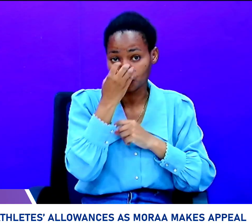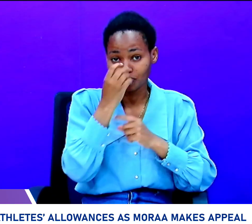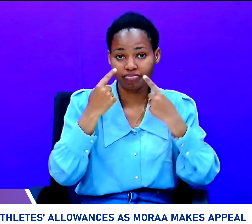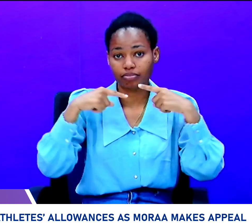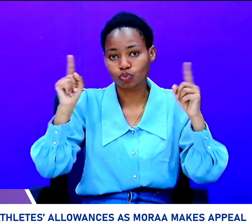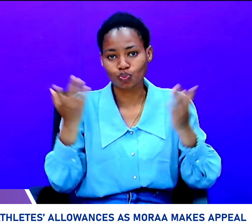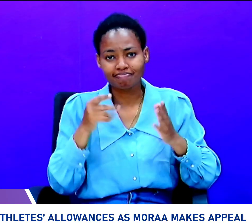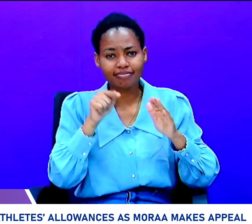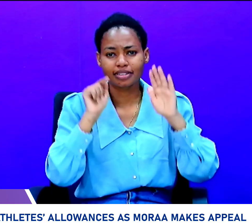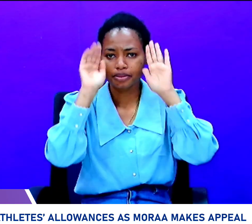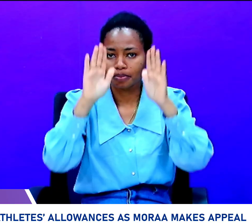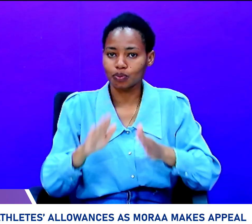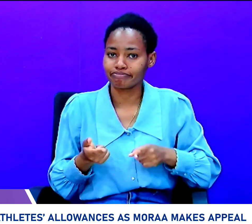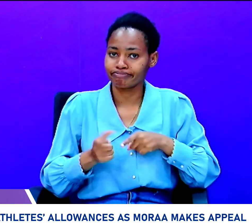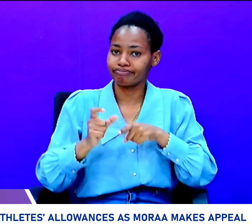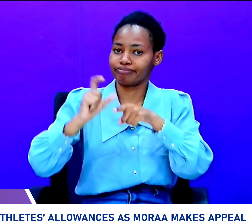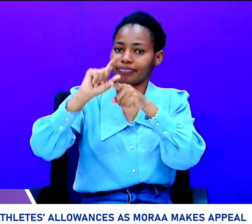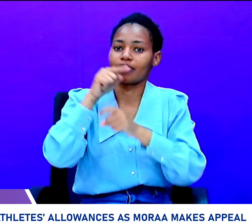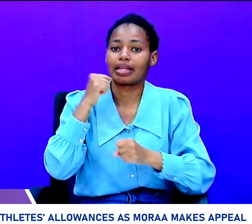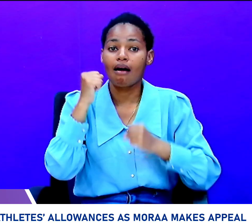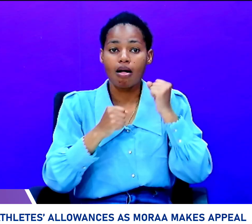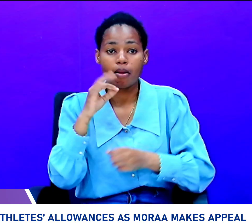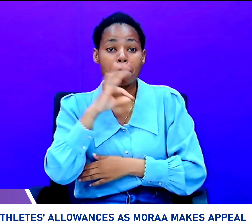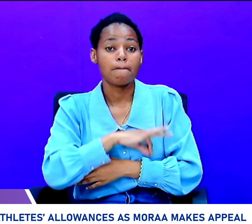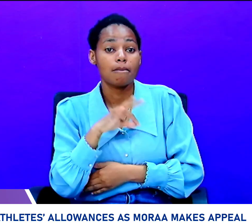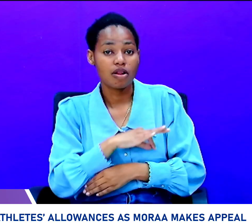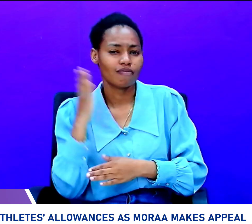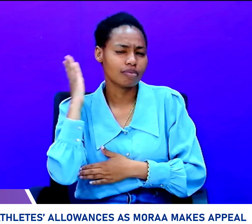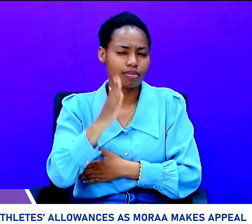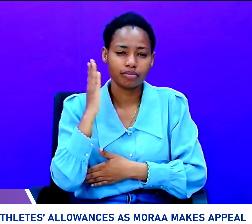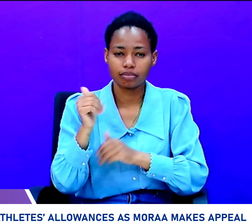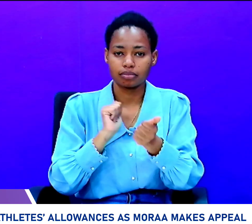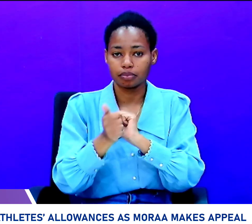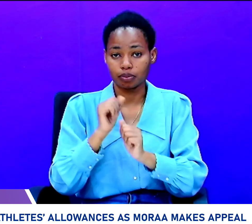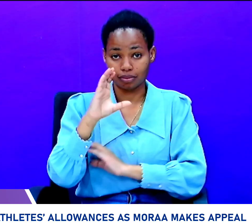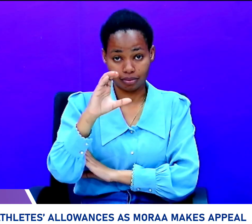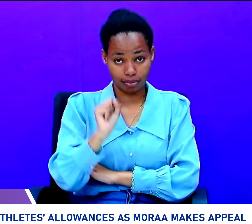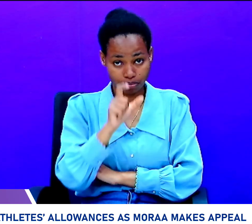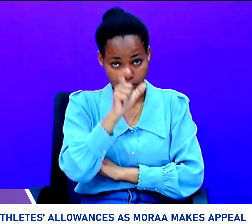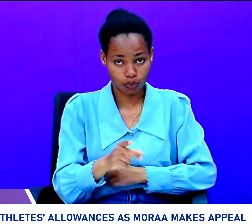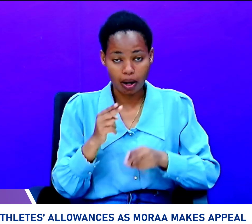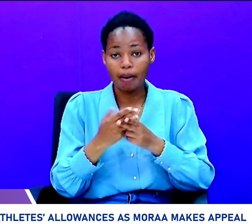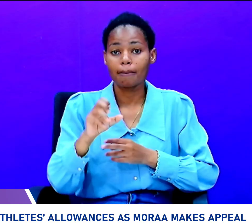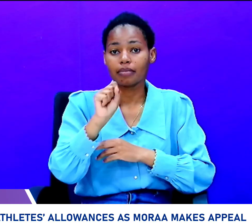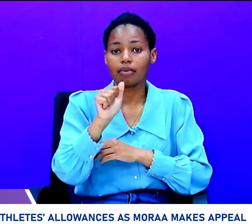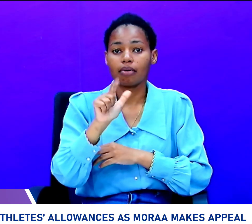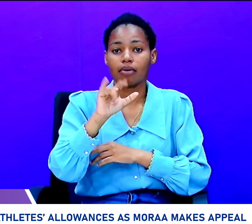President William Ruto announced a major increase in athletes' benefits, directing Sports Cabinet Secretary Salim